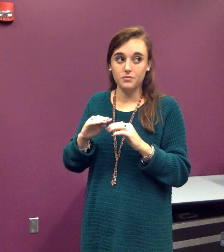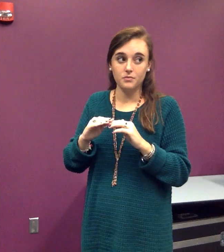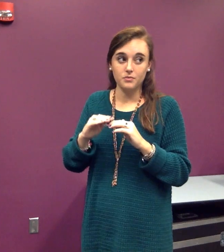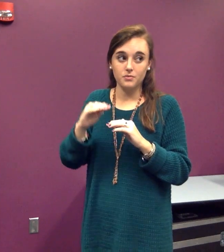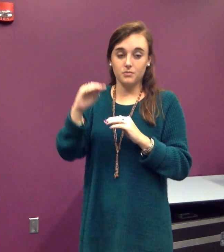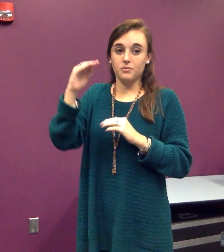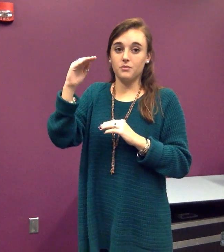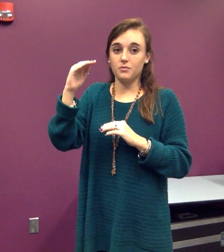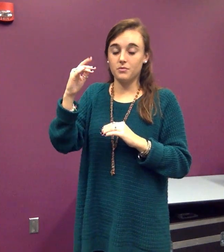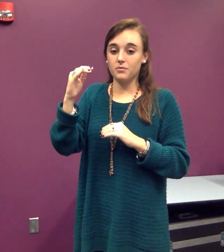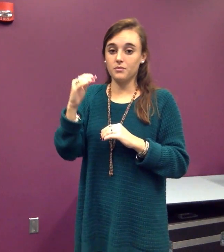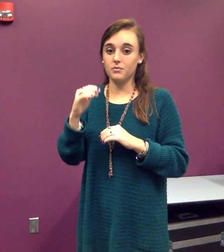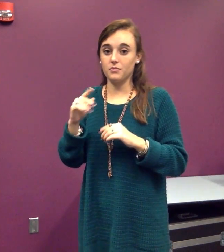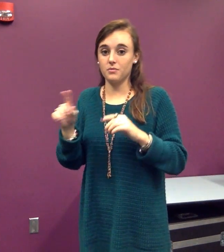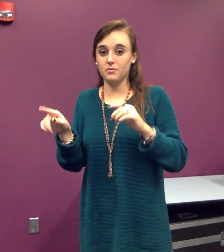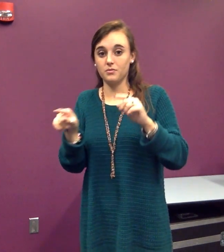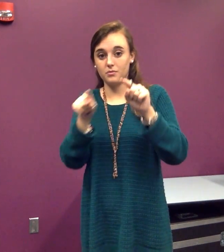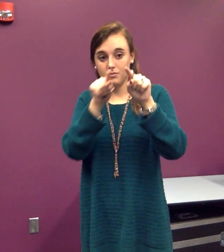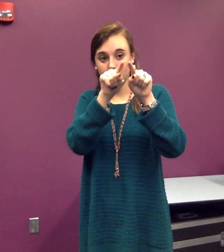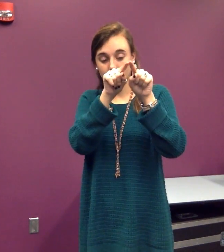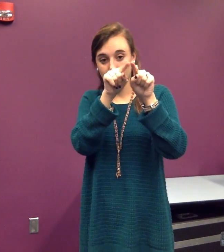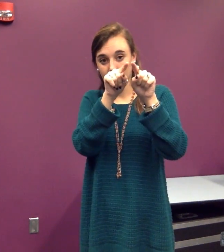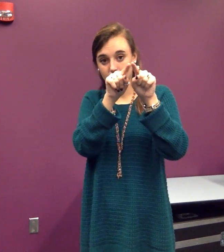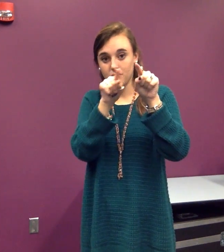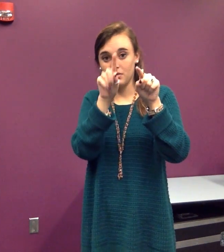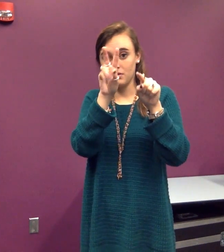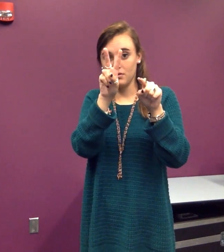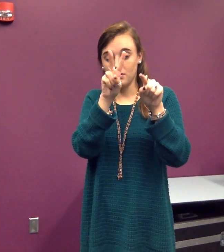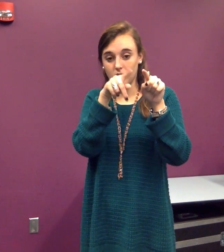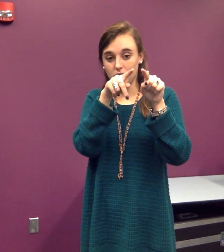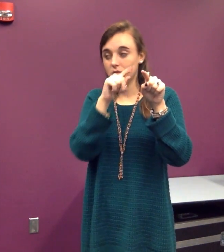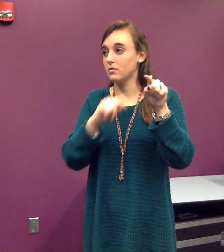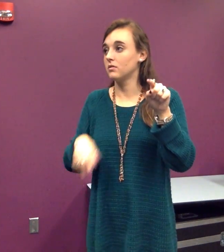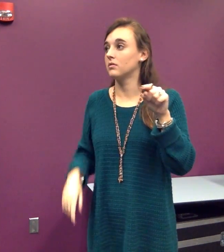Yes, this one, and this one, the same point. And you're doing a good